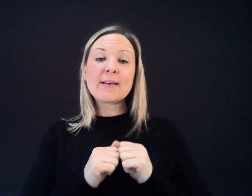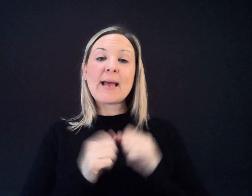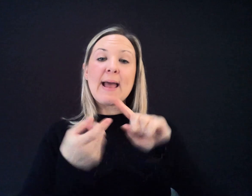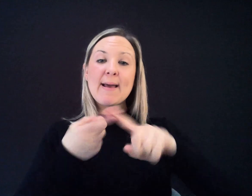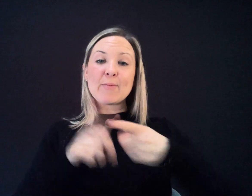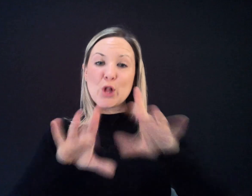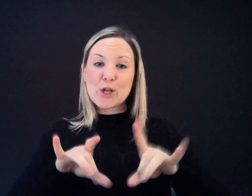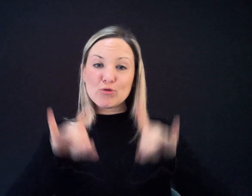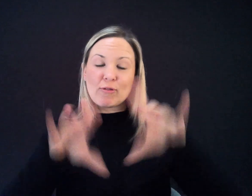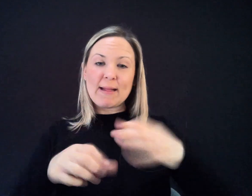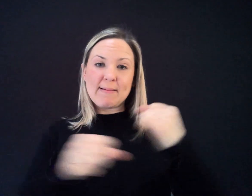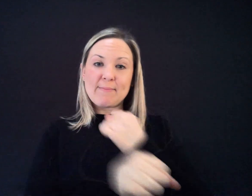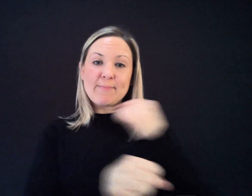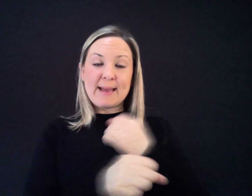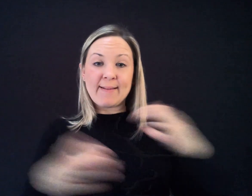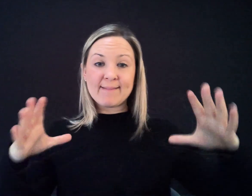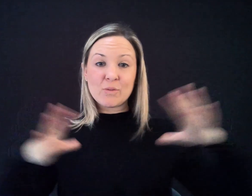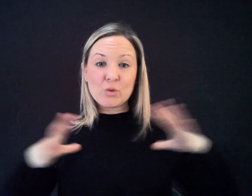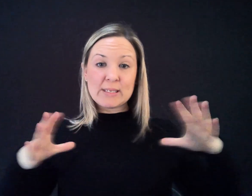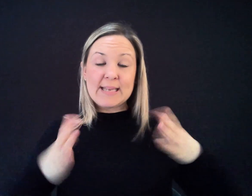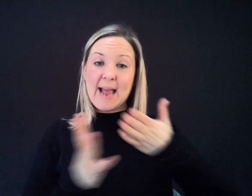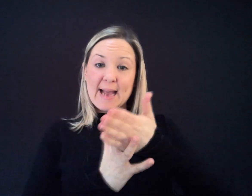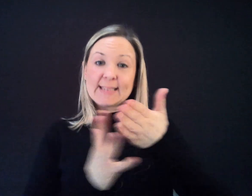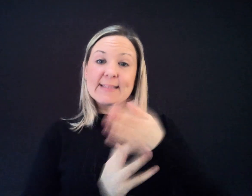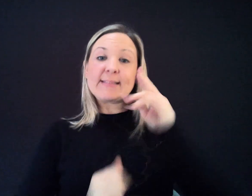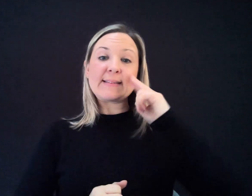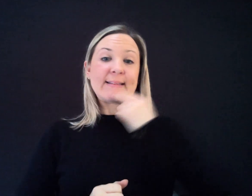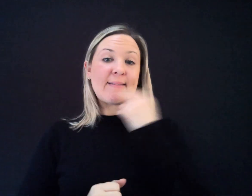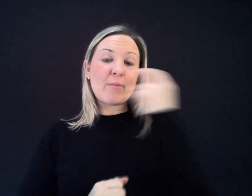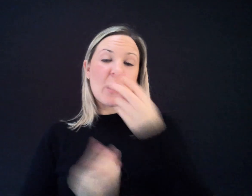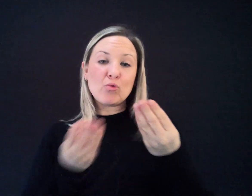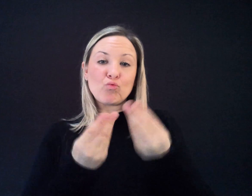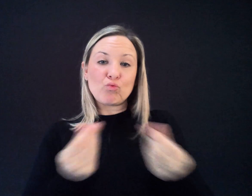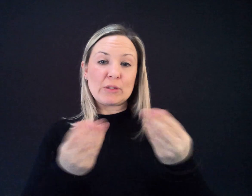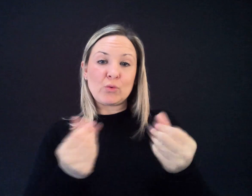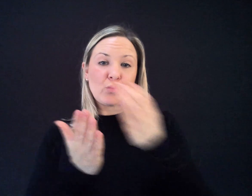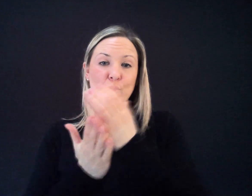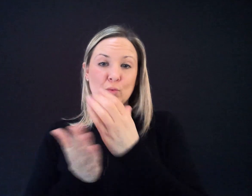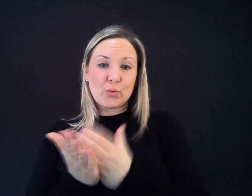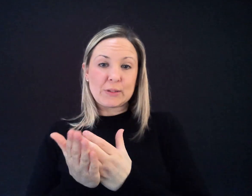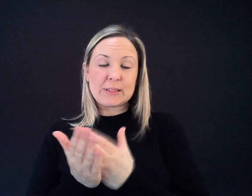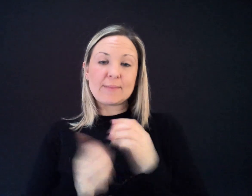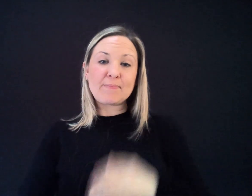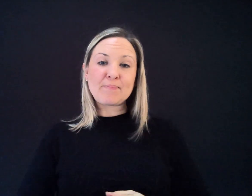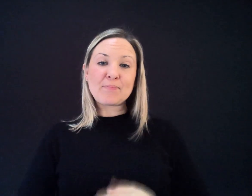have created a free-to-access Deafblind Resources course. New resources are added